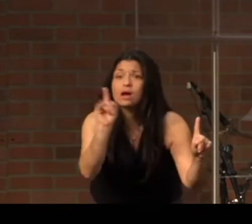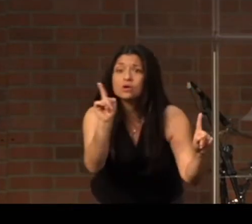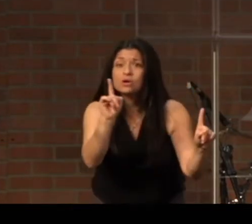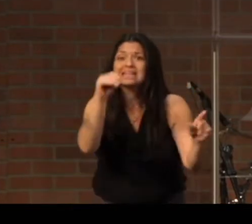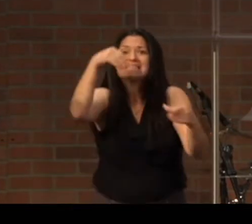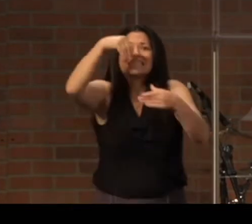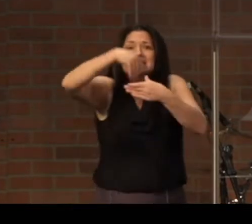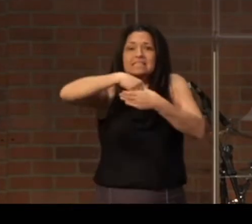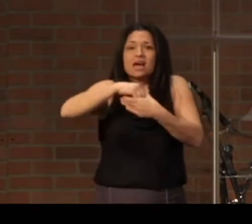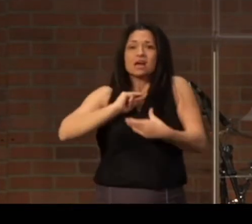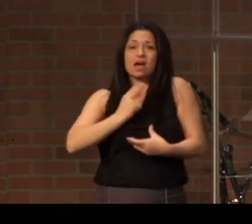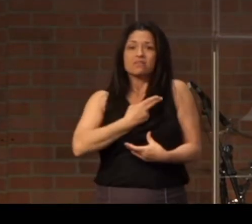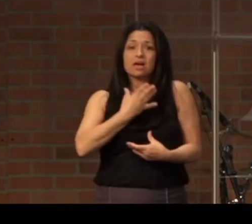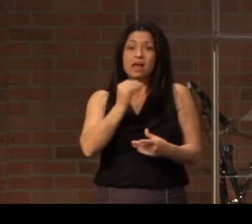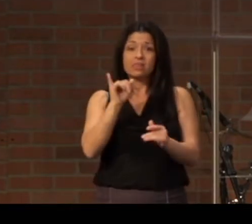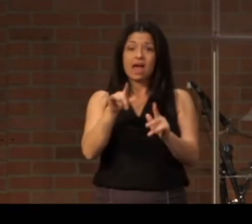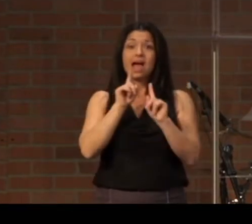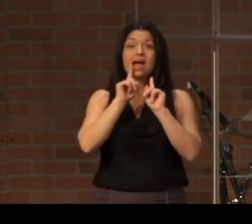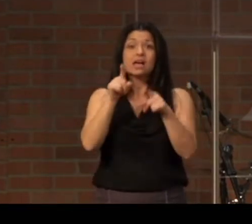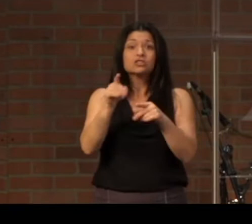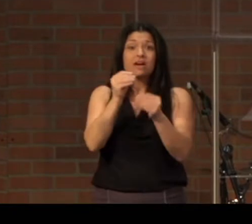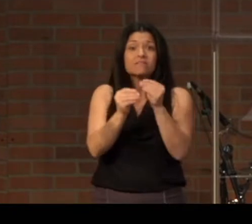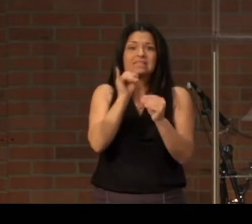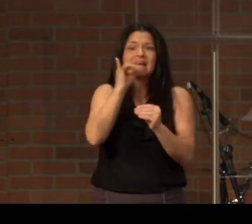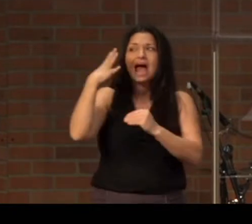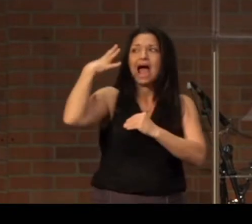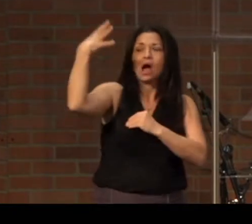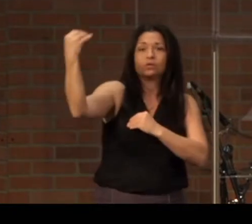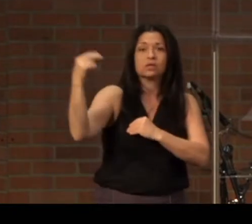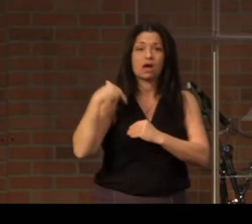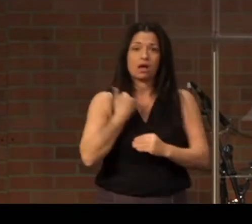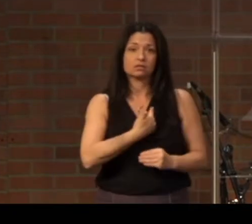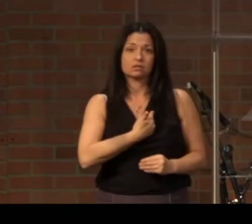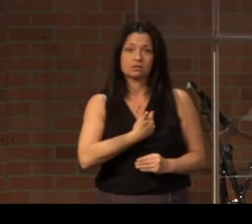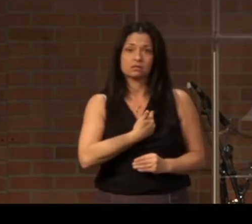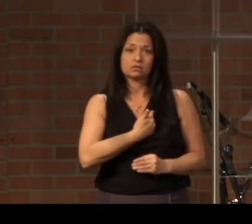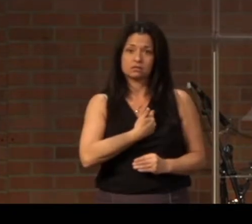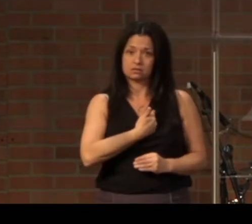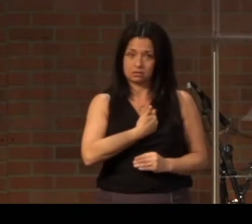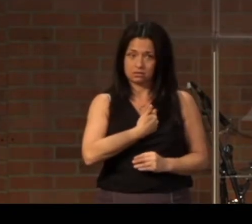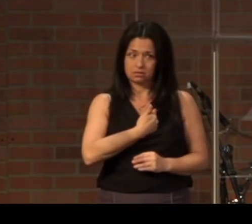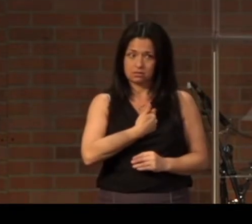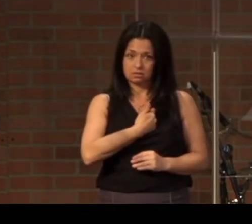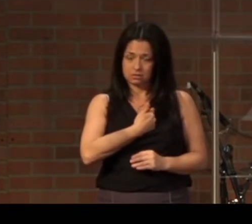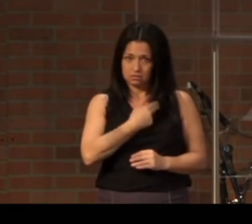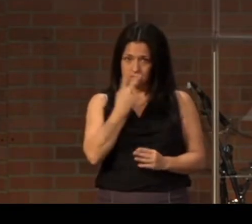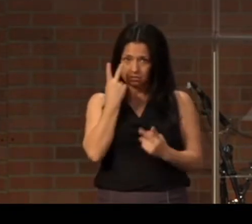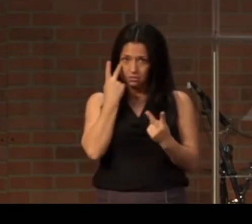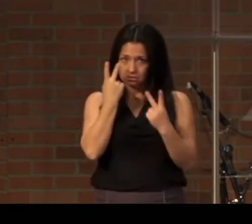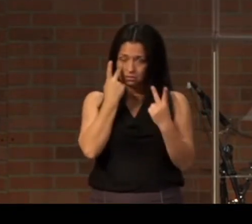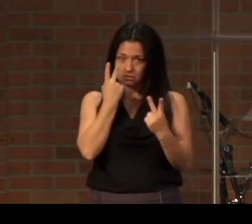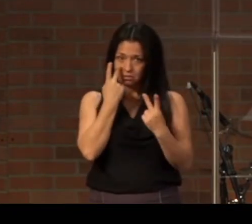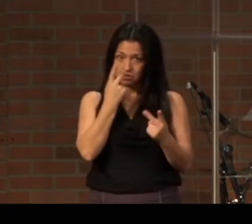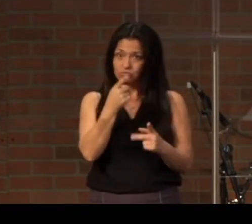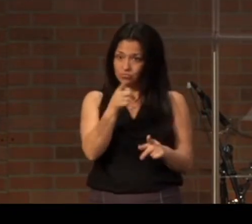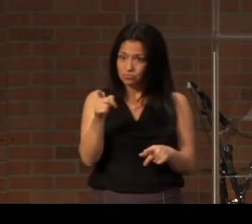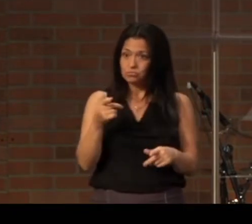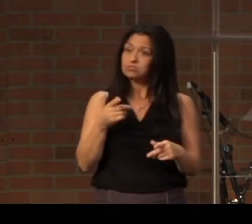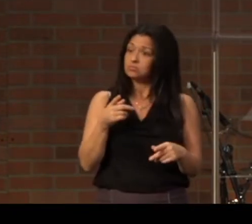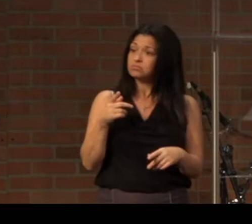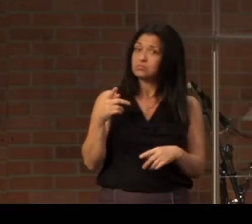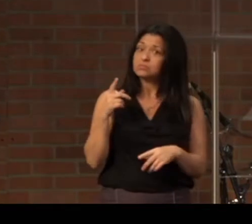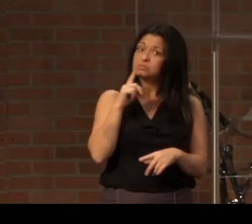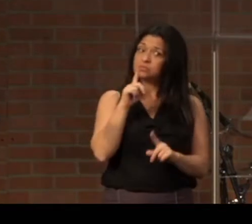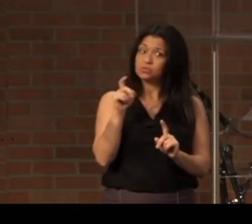us. And the solution is outside of us, right? Oh, haven't you been enjoying walking through Mark? And